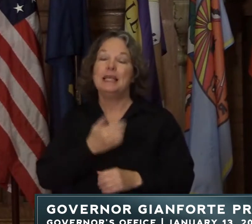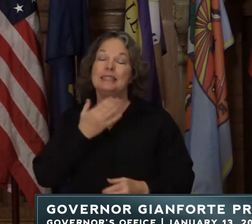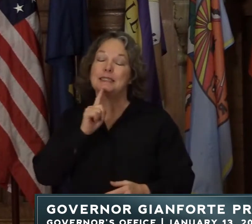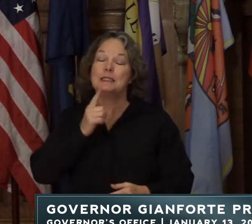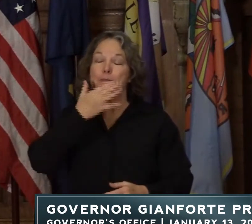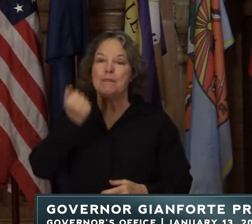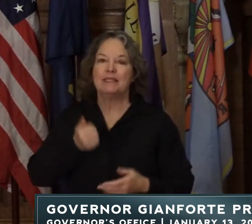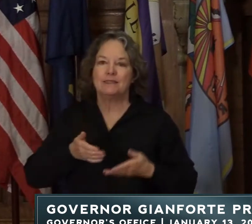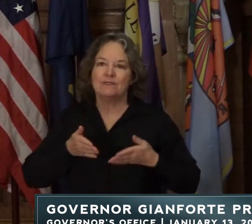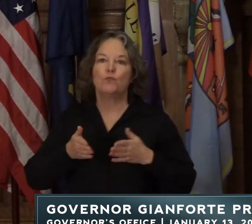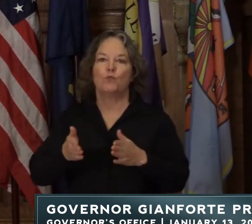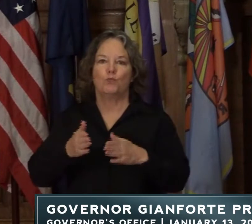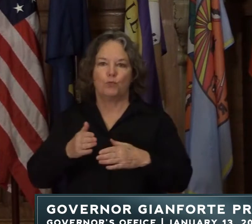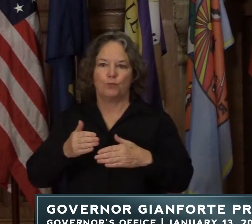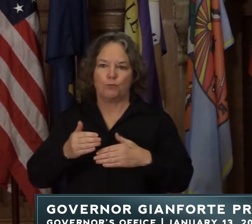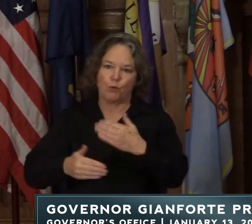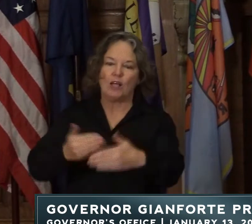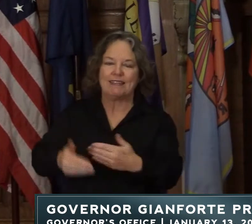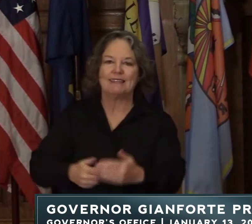and most communities.